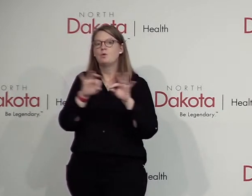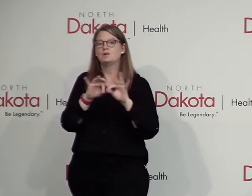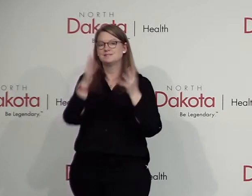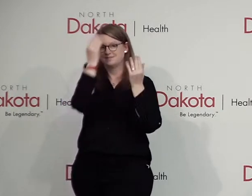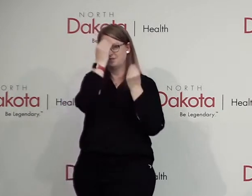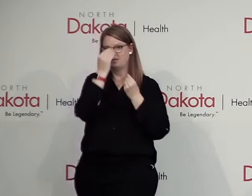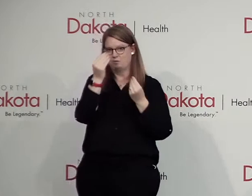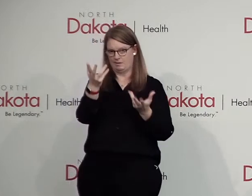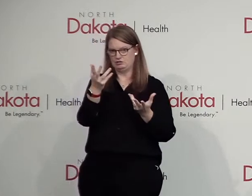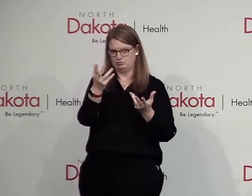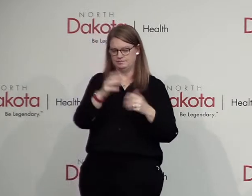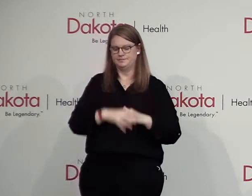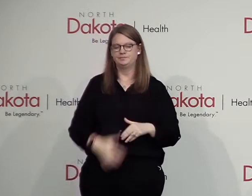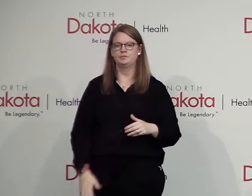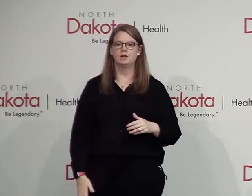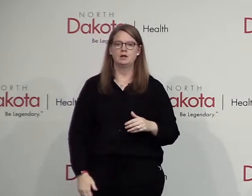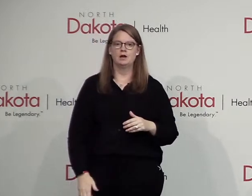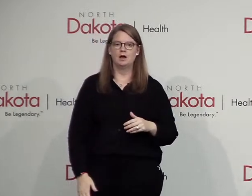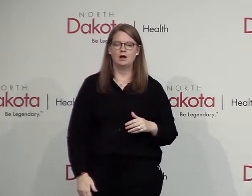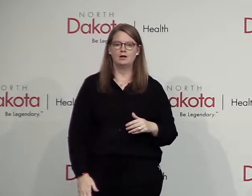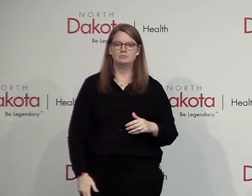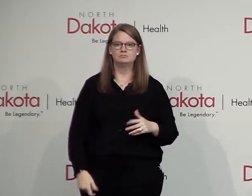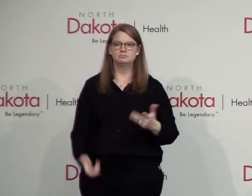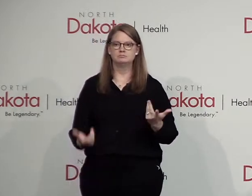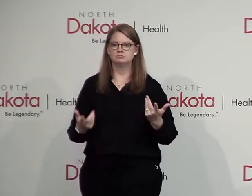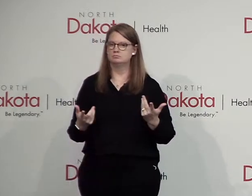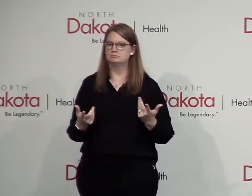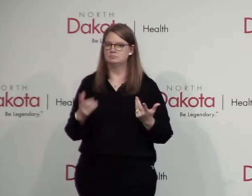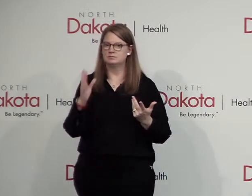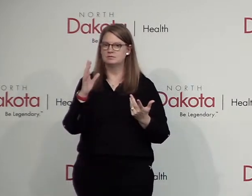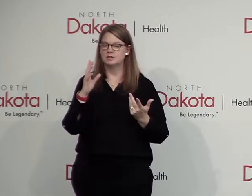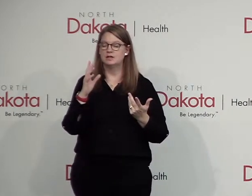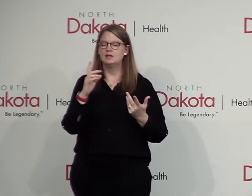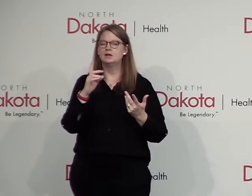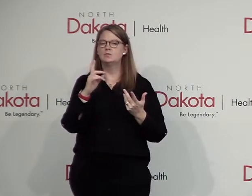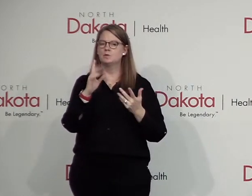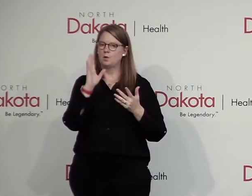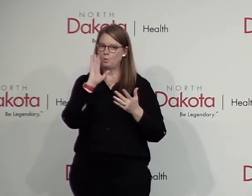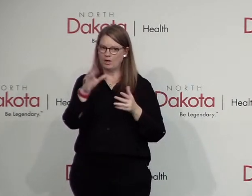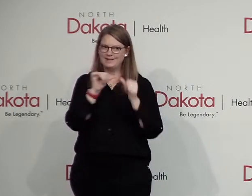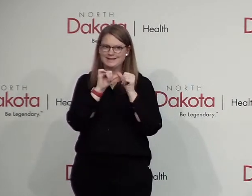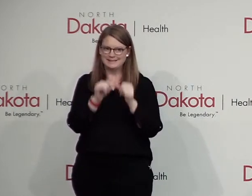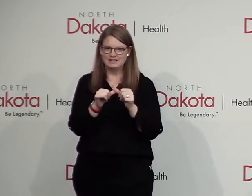day-to-day experiences that I think will continue to show why it's important